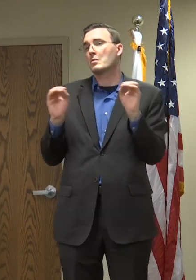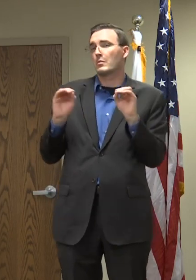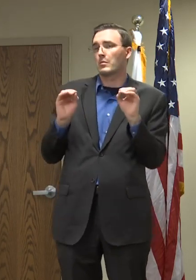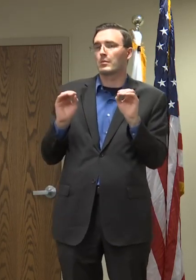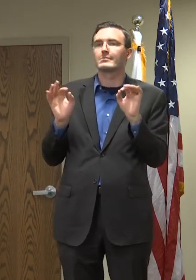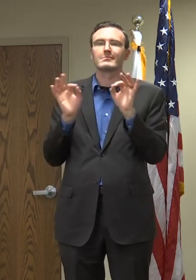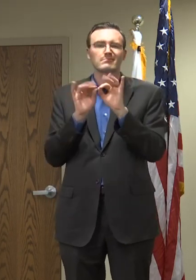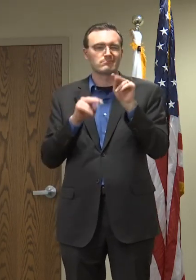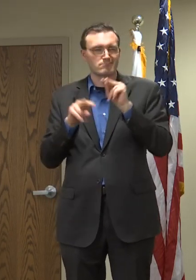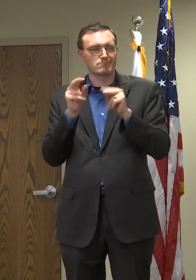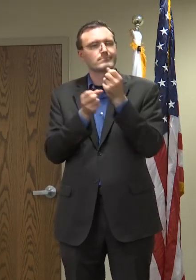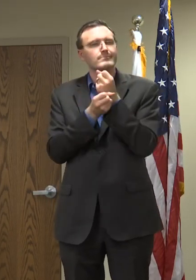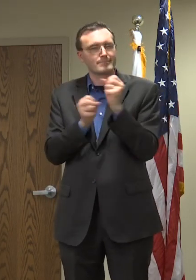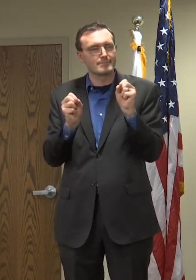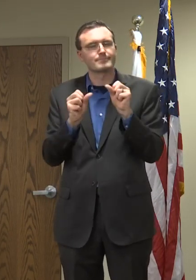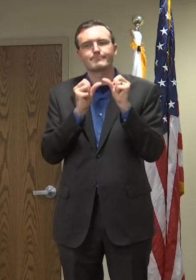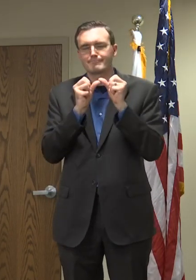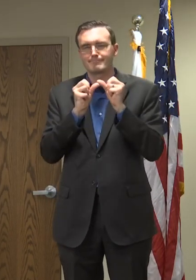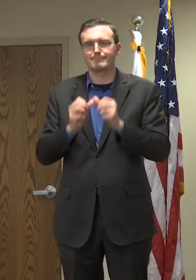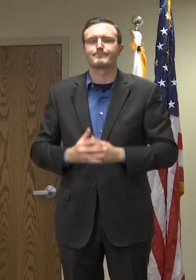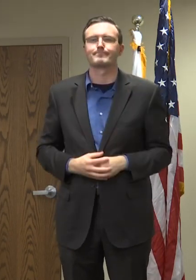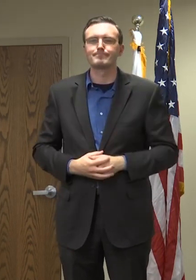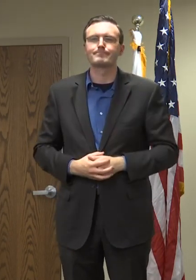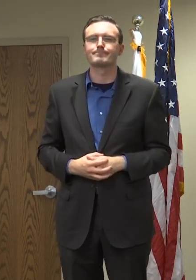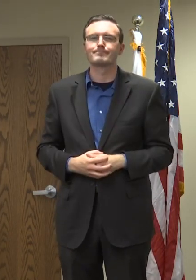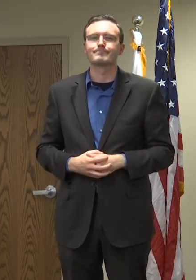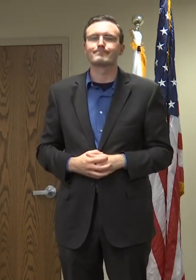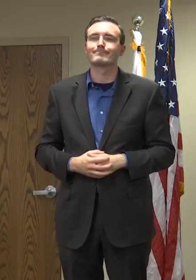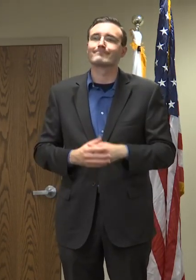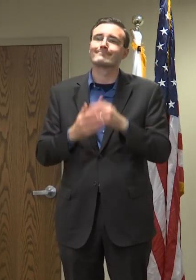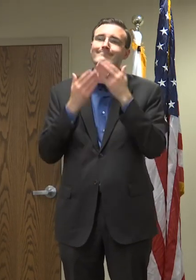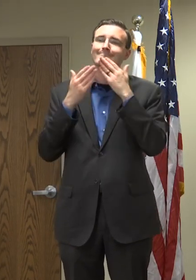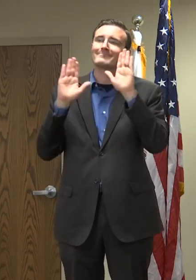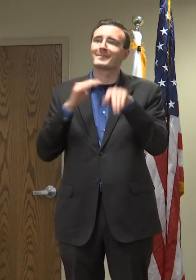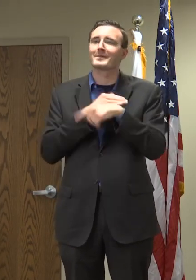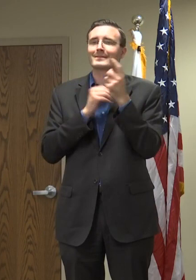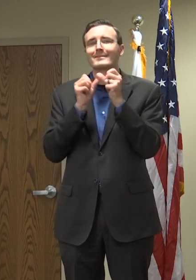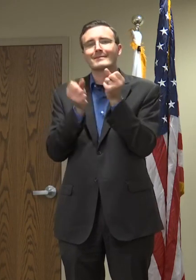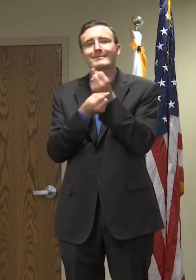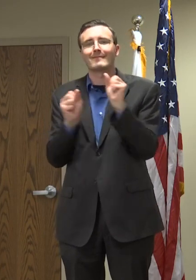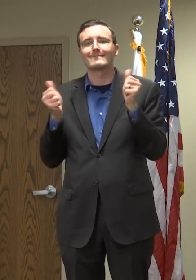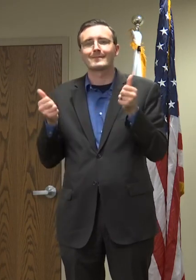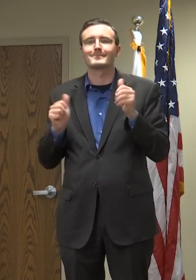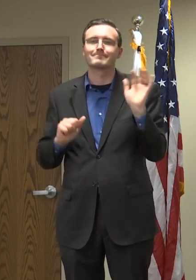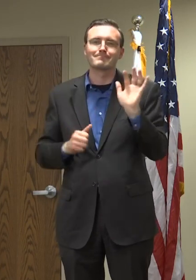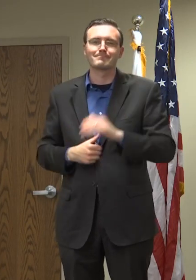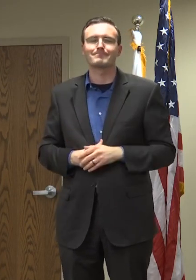Thank you. Have a great day. Stay safe.